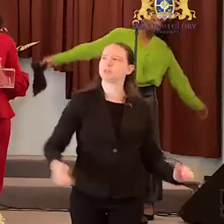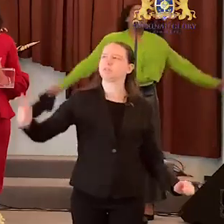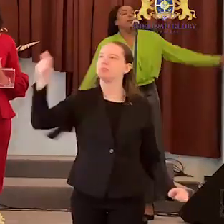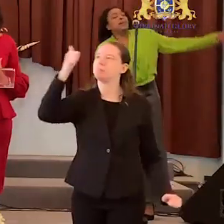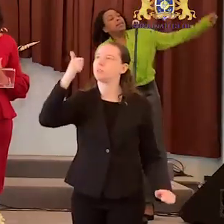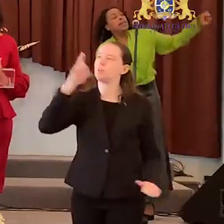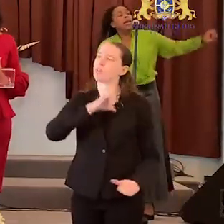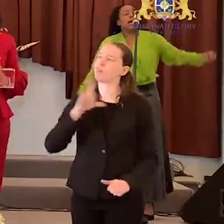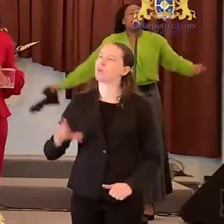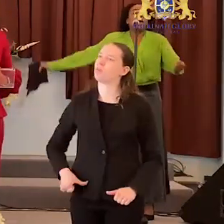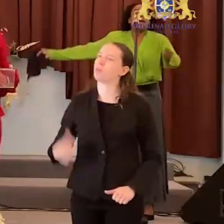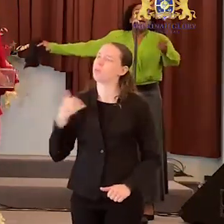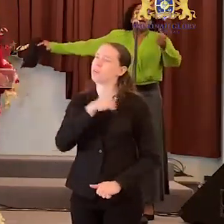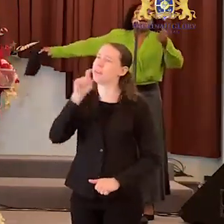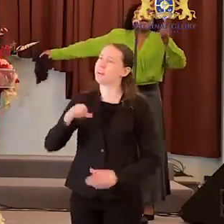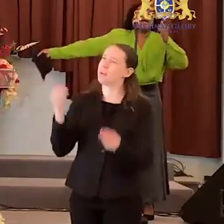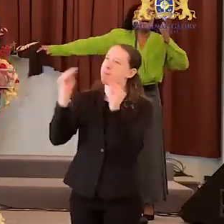of you, Lord.